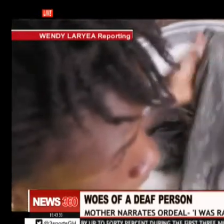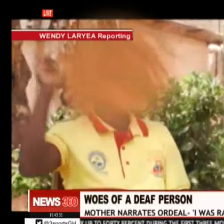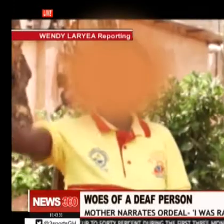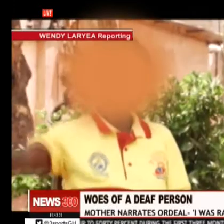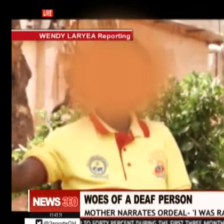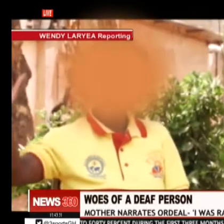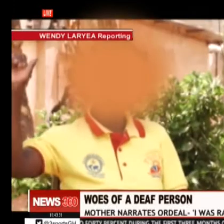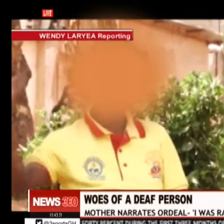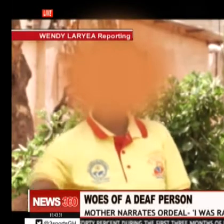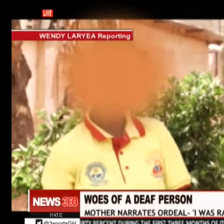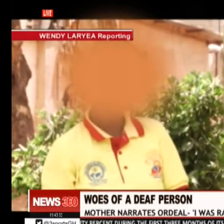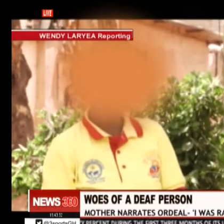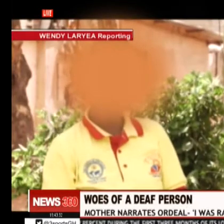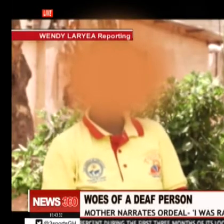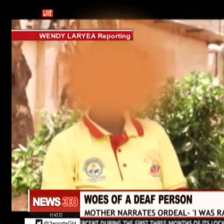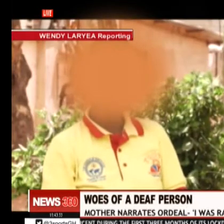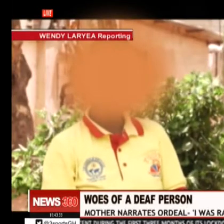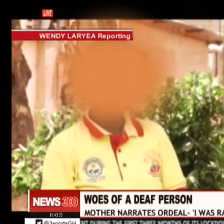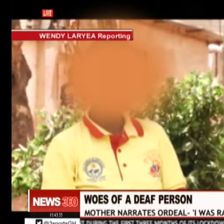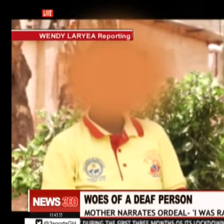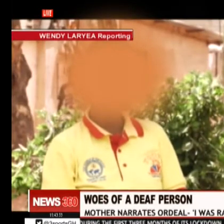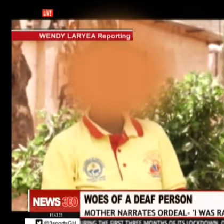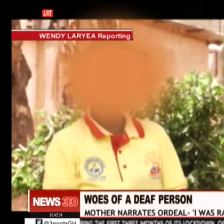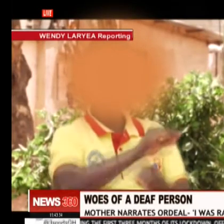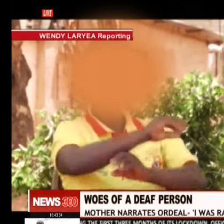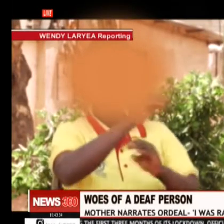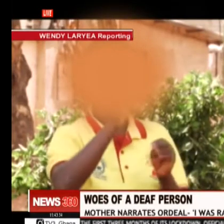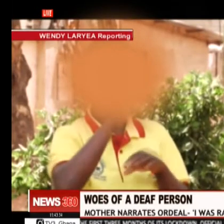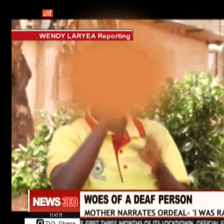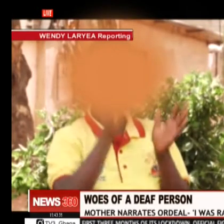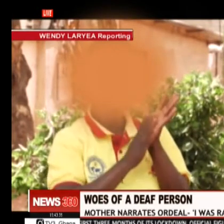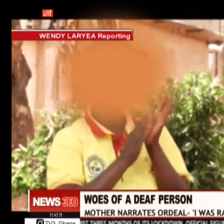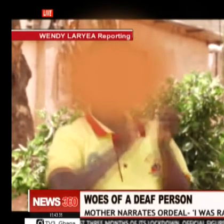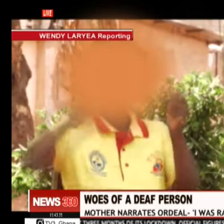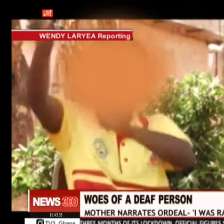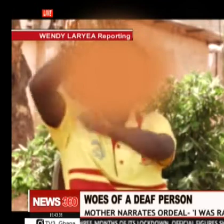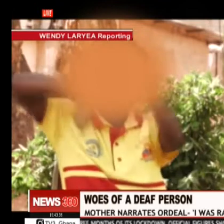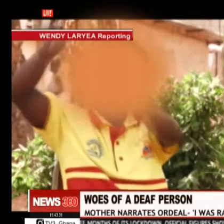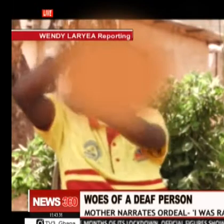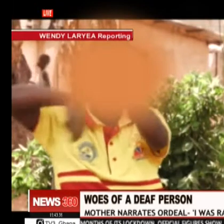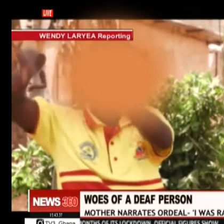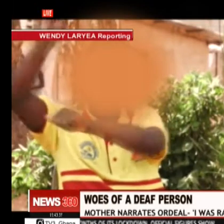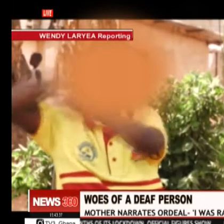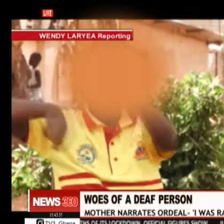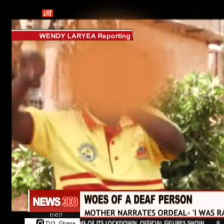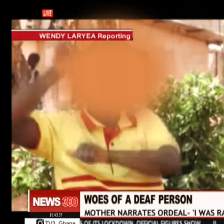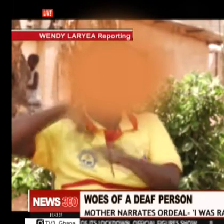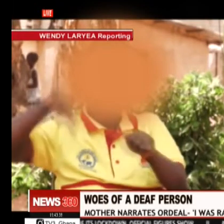none of my children are in school they are all staying with me at home they just roam about